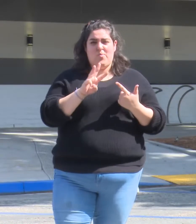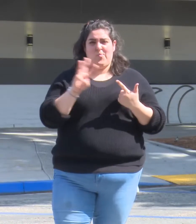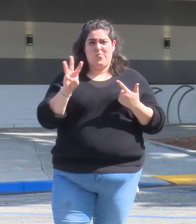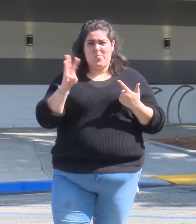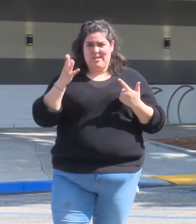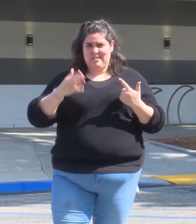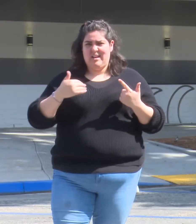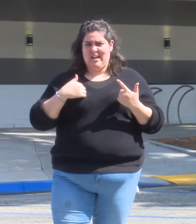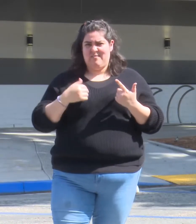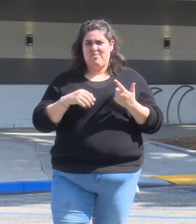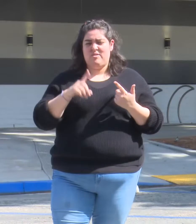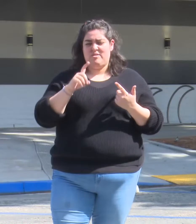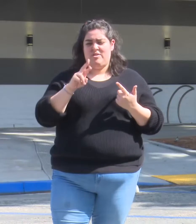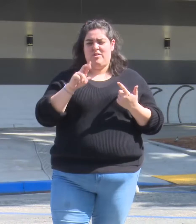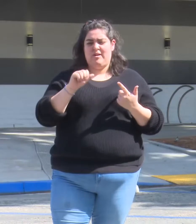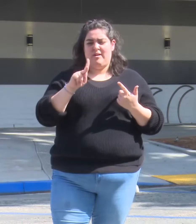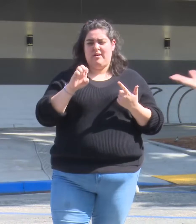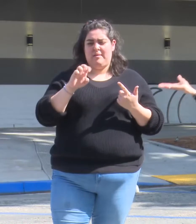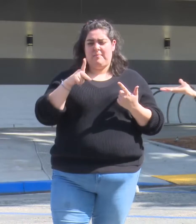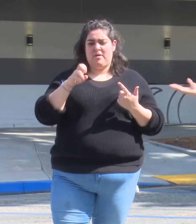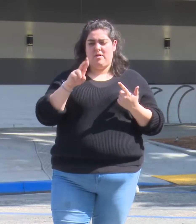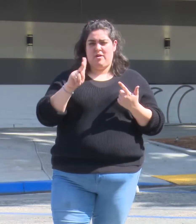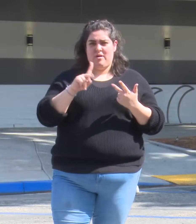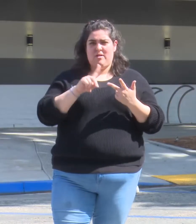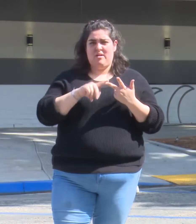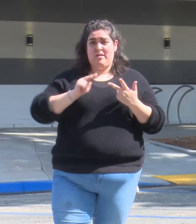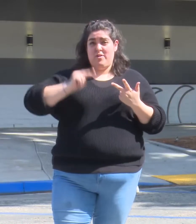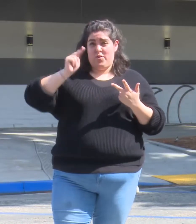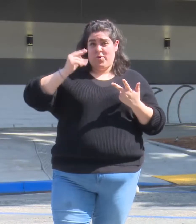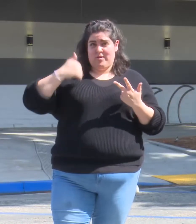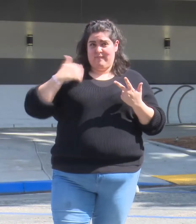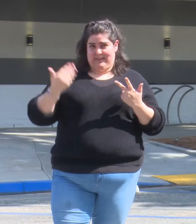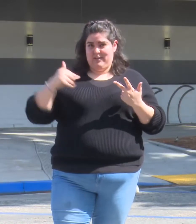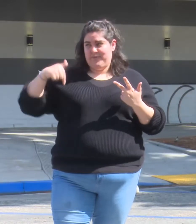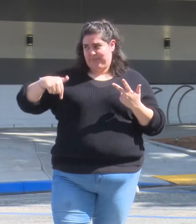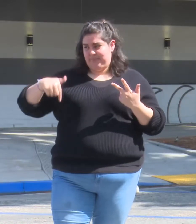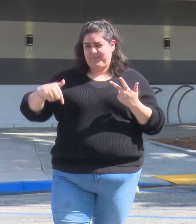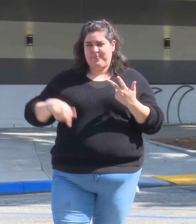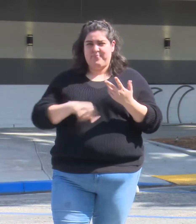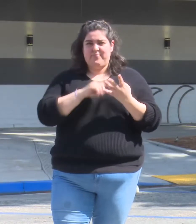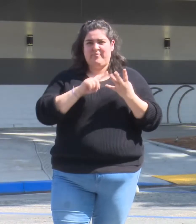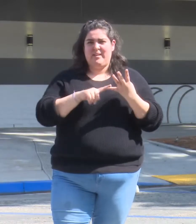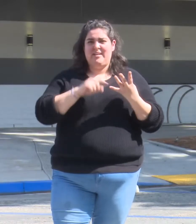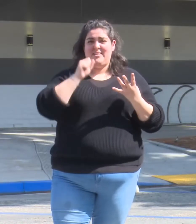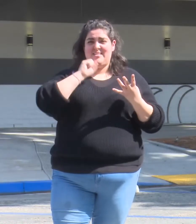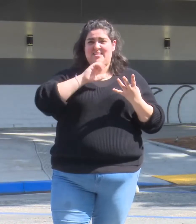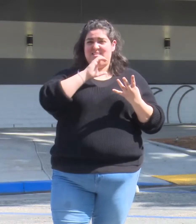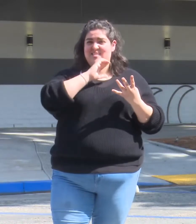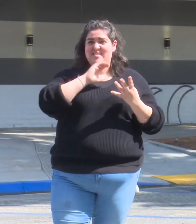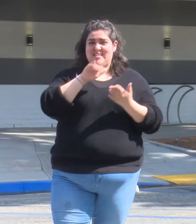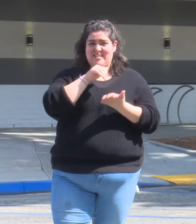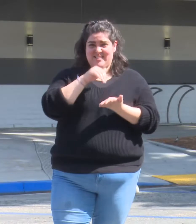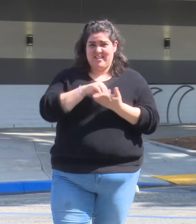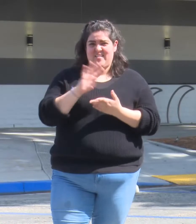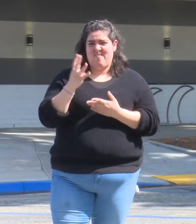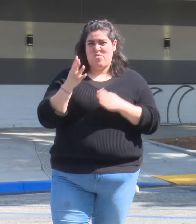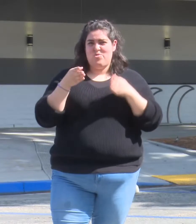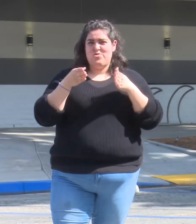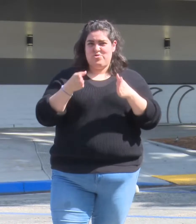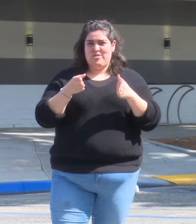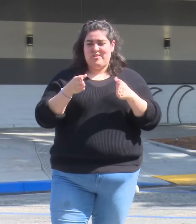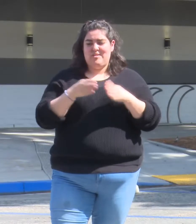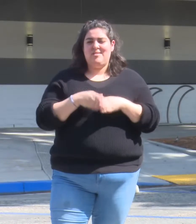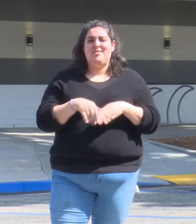had one in Drake Park, North Side had it here, and the Senior Center on 4th Street was also